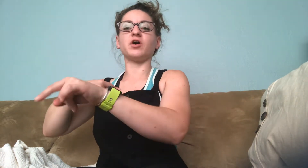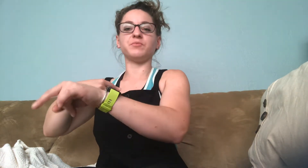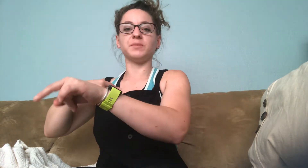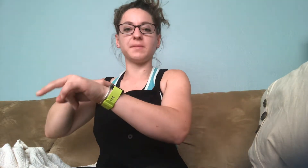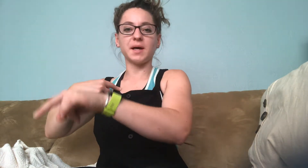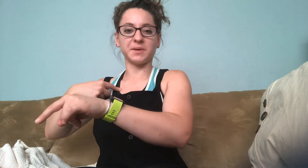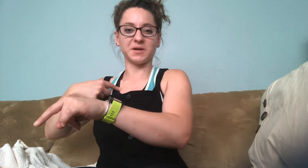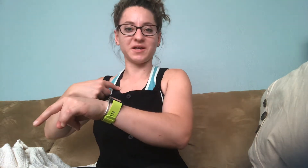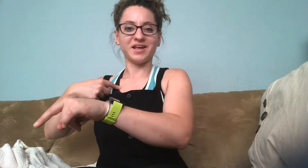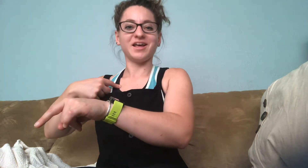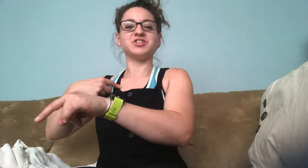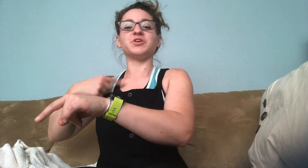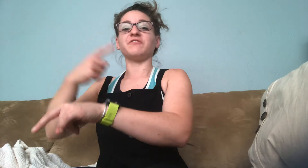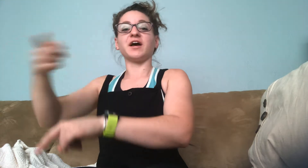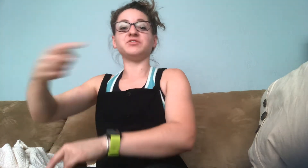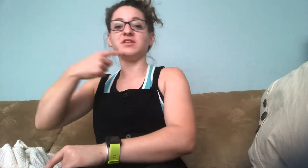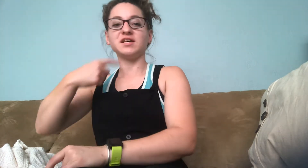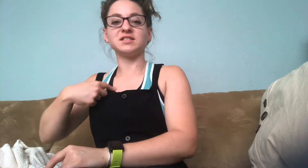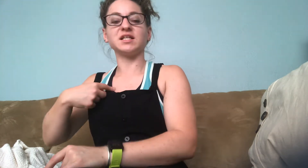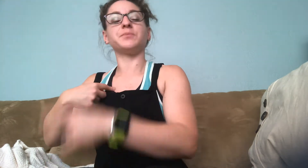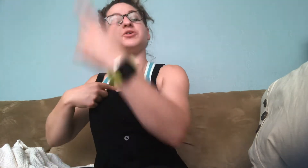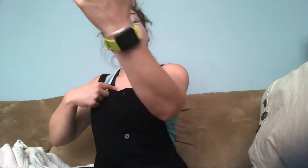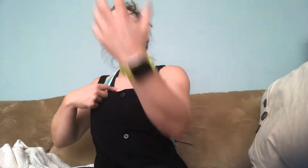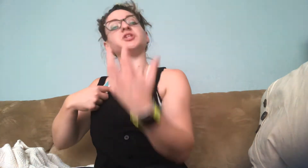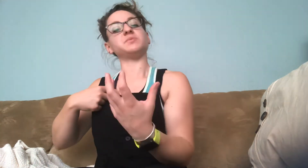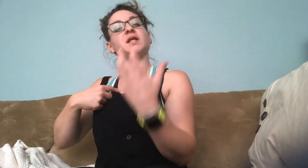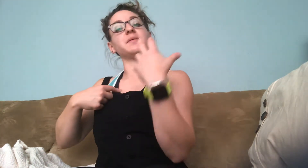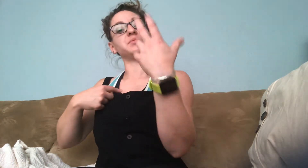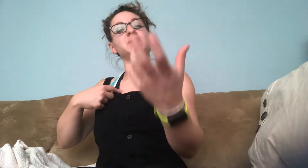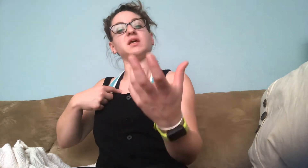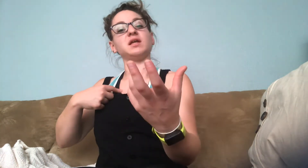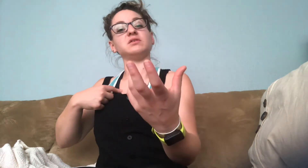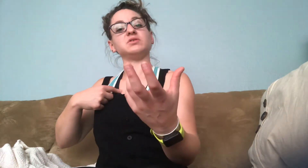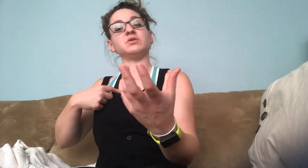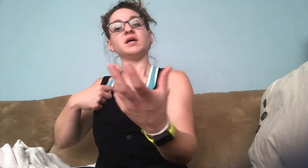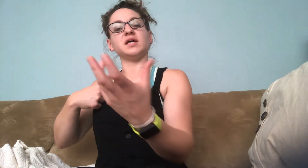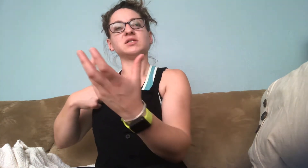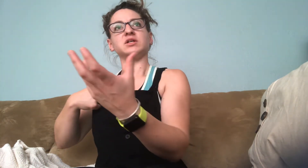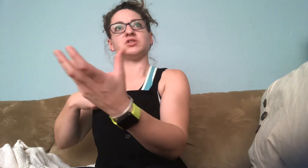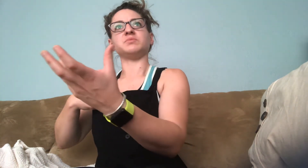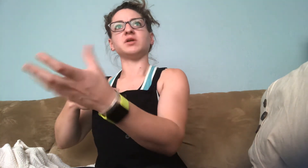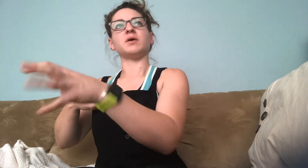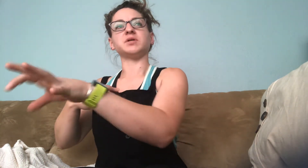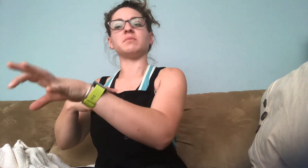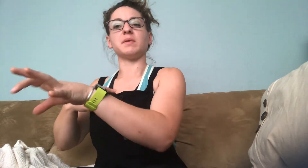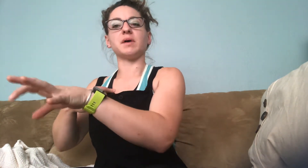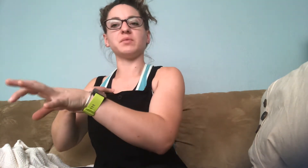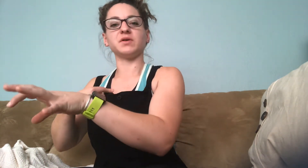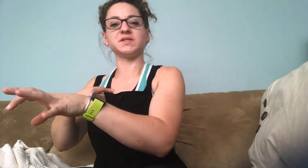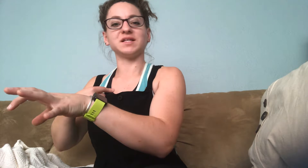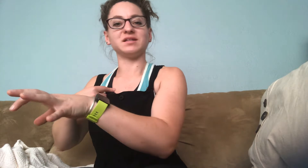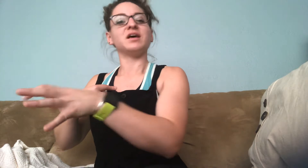because I've already put my mom here. And so if I do this, then the person watching me that I'm communicating to is going to assume that, no, I'm talking about my mom here all of a